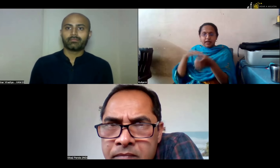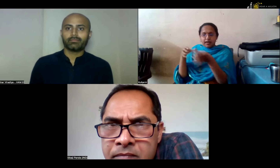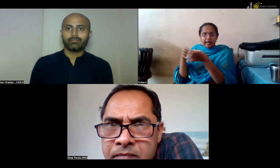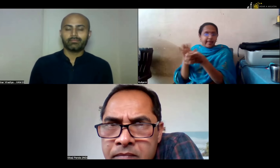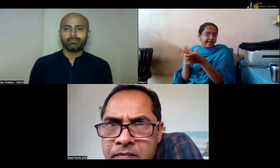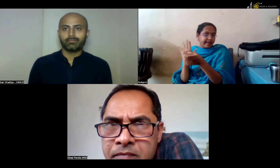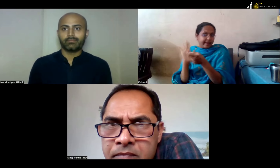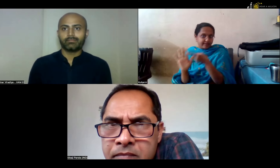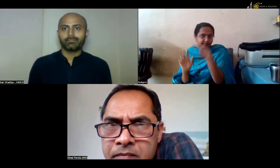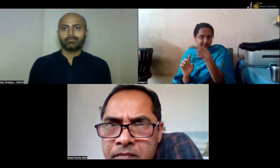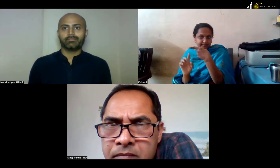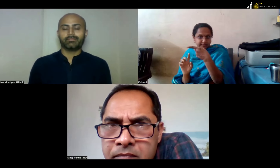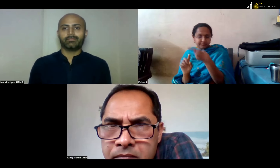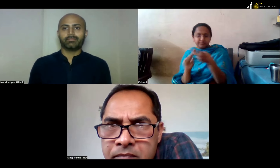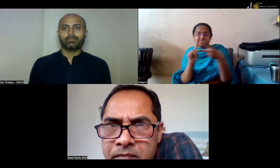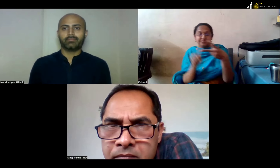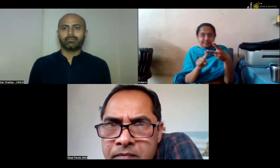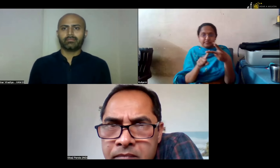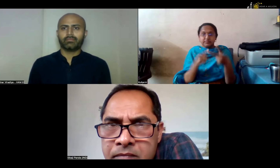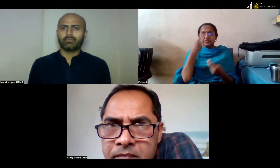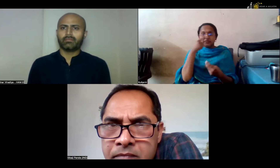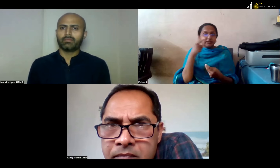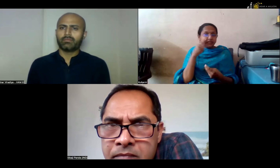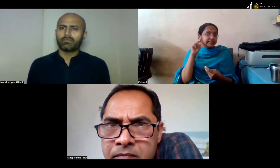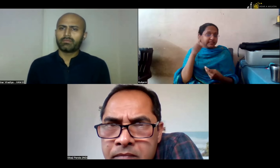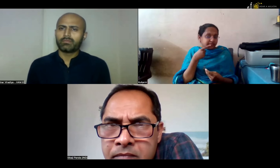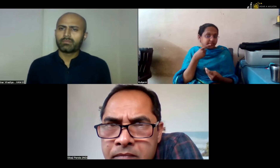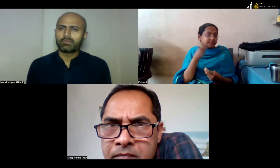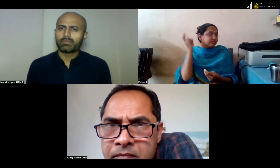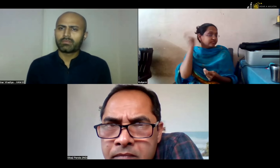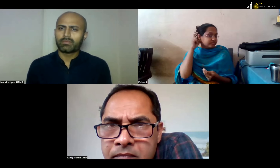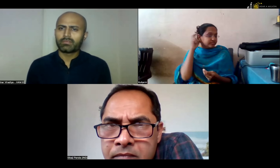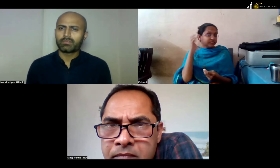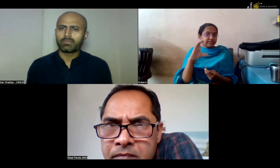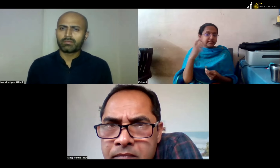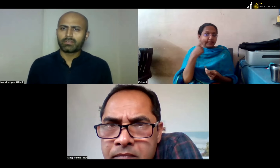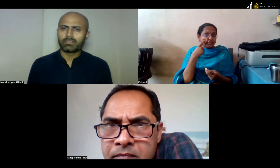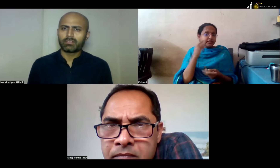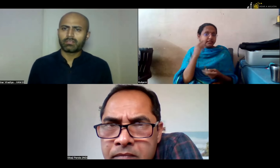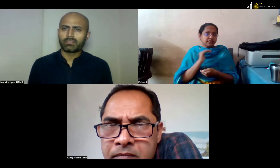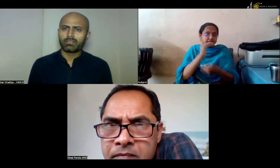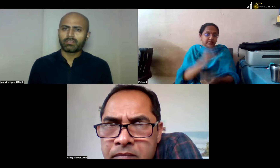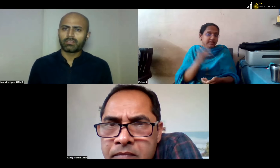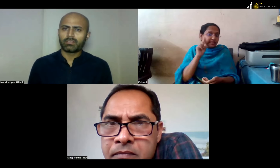kids, deaf parents, if they have deaf children, they have that